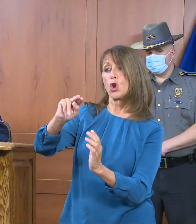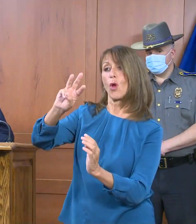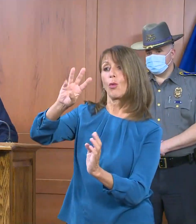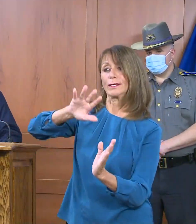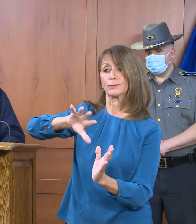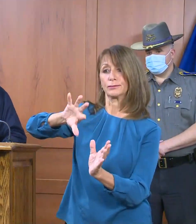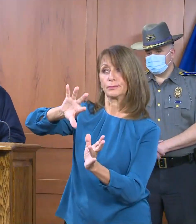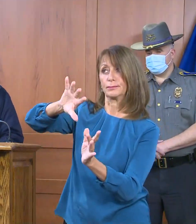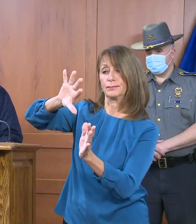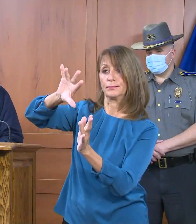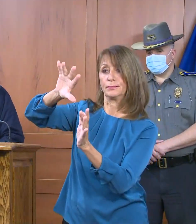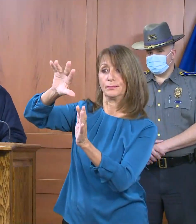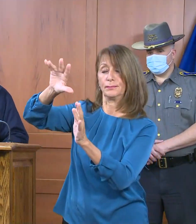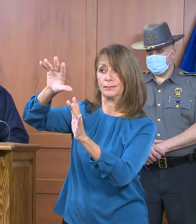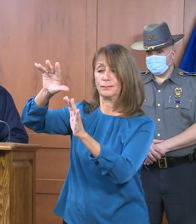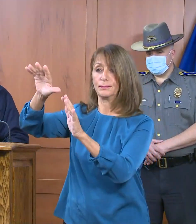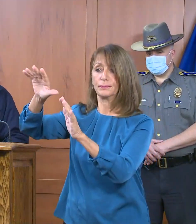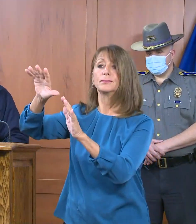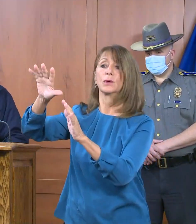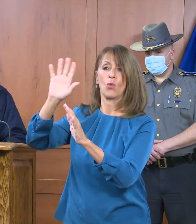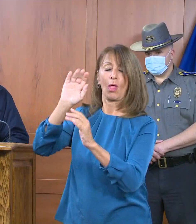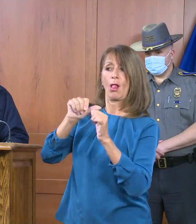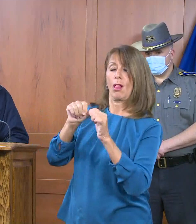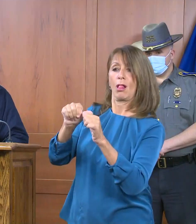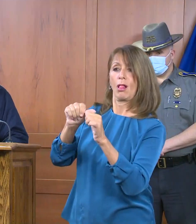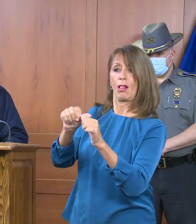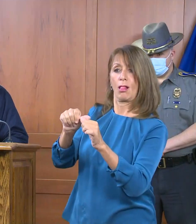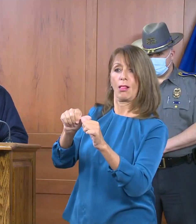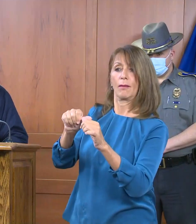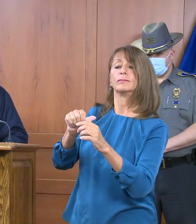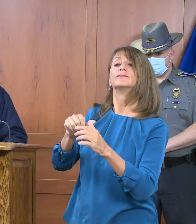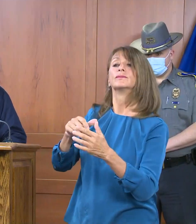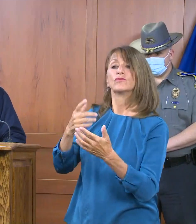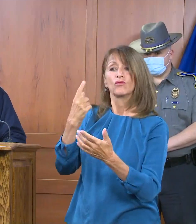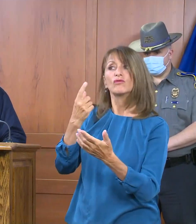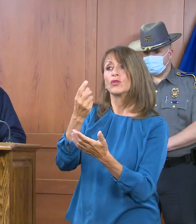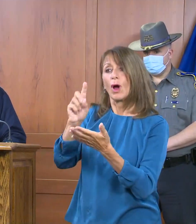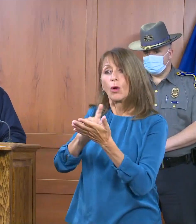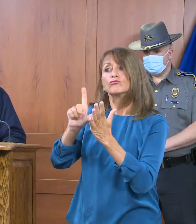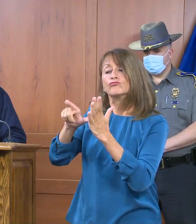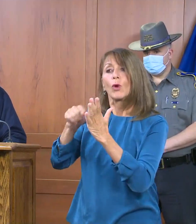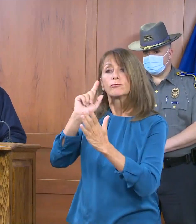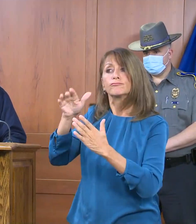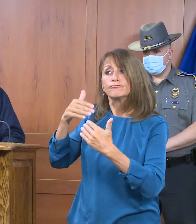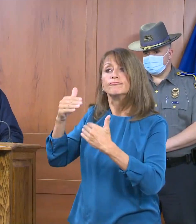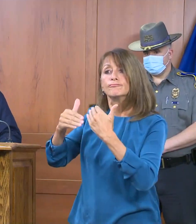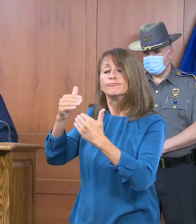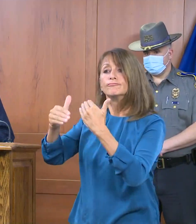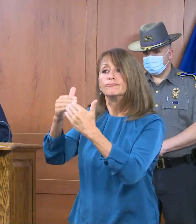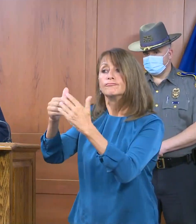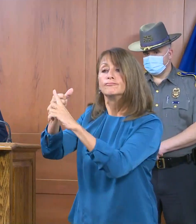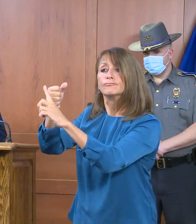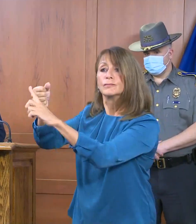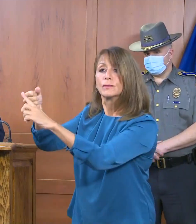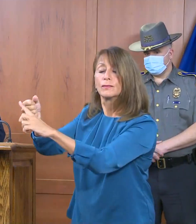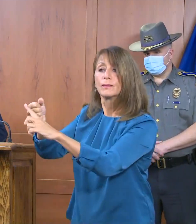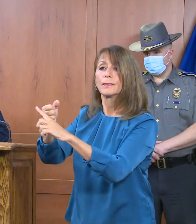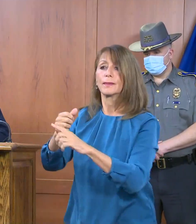see that over the next 12 hours or so. We're at 24,000. Compare that